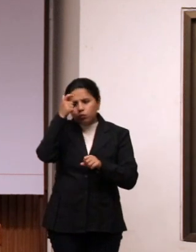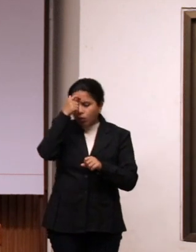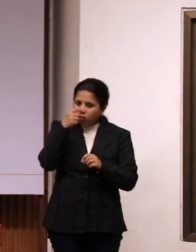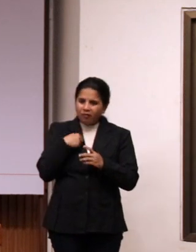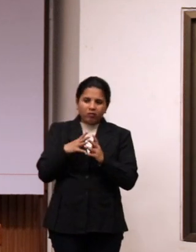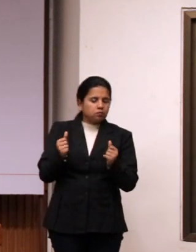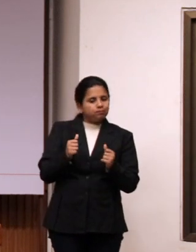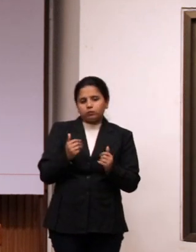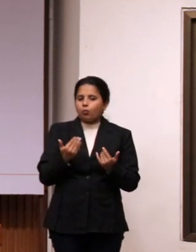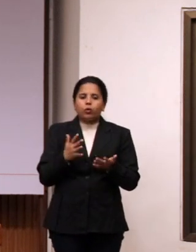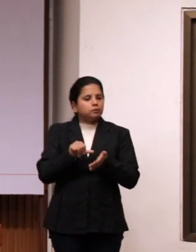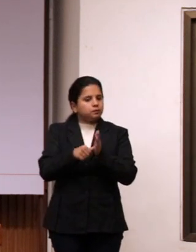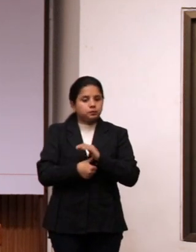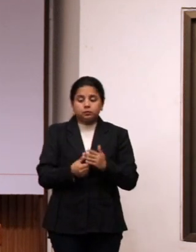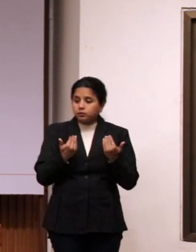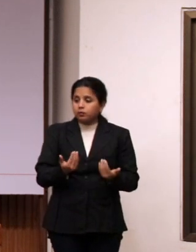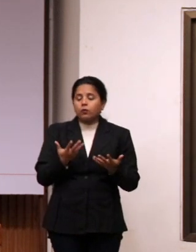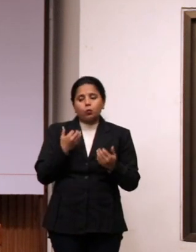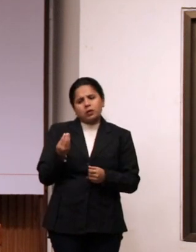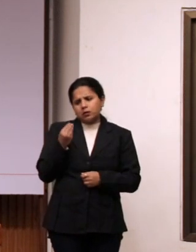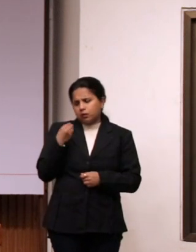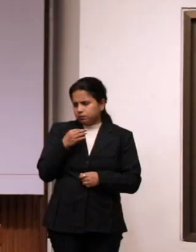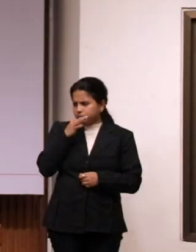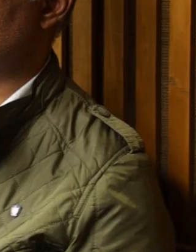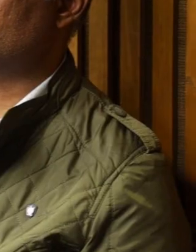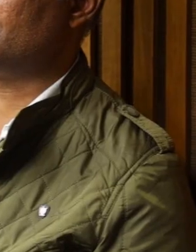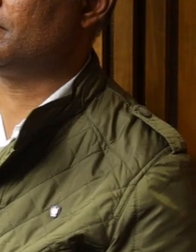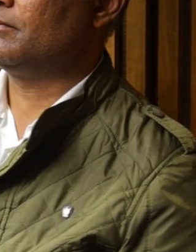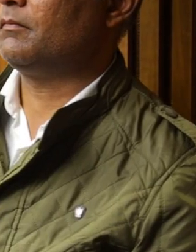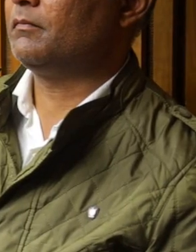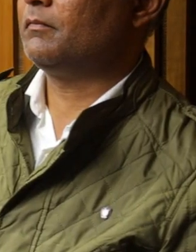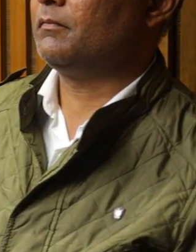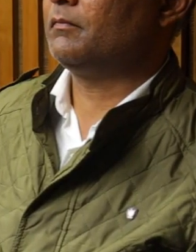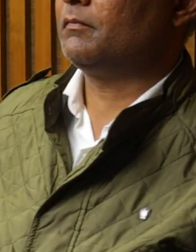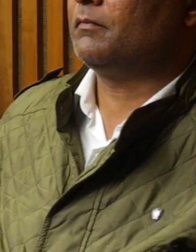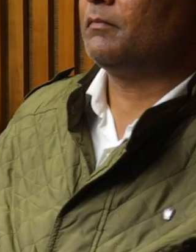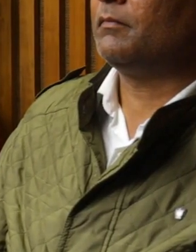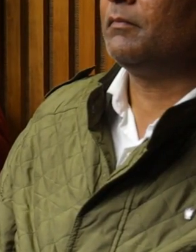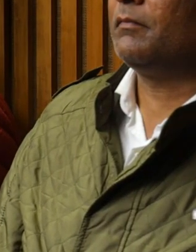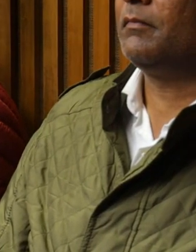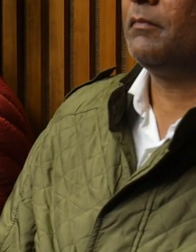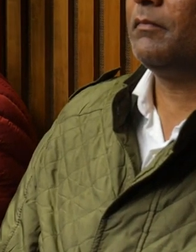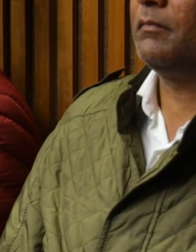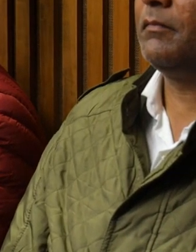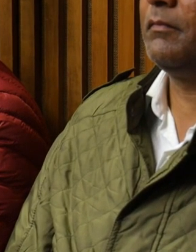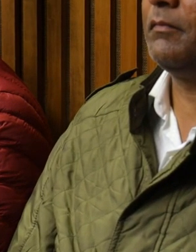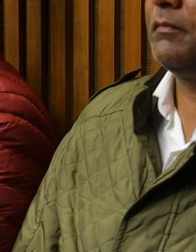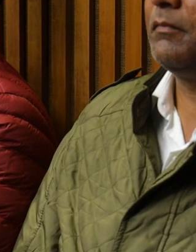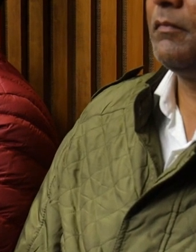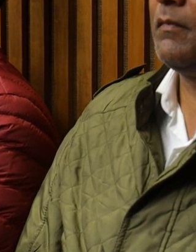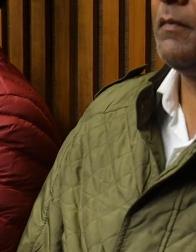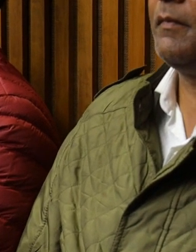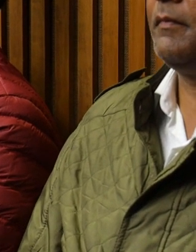I will just now I want to ask you some legal and policy question, but you can answer in your own scientific